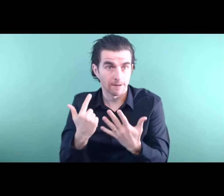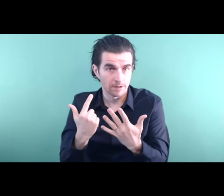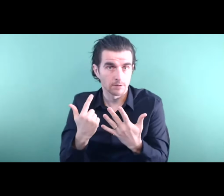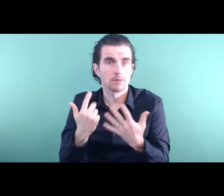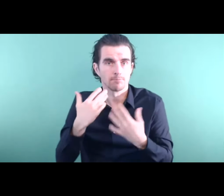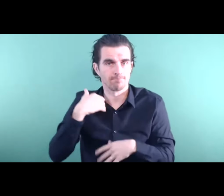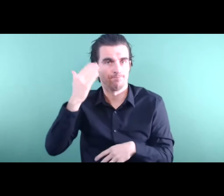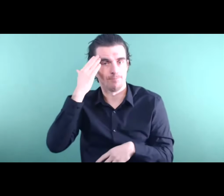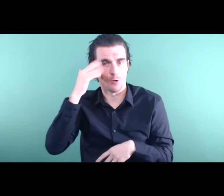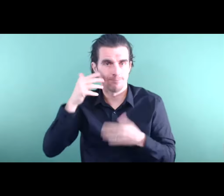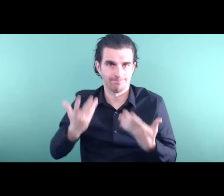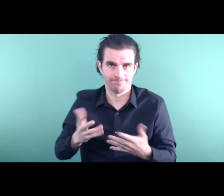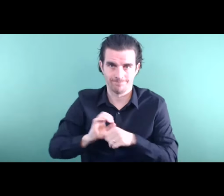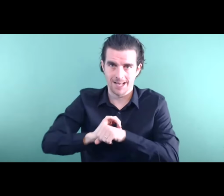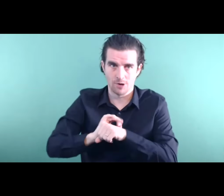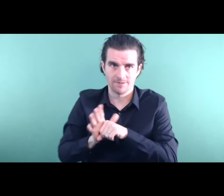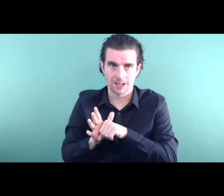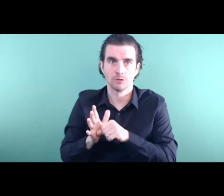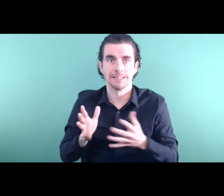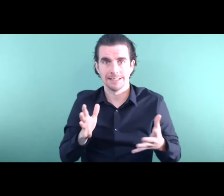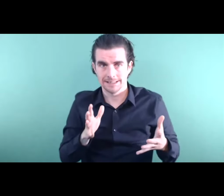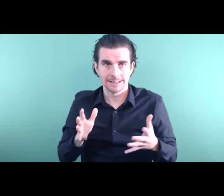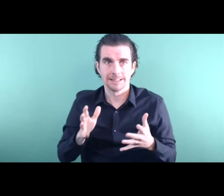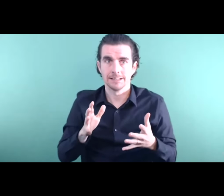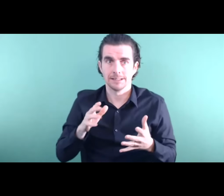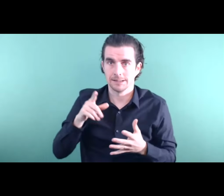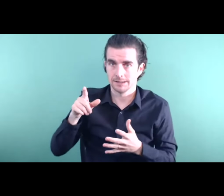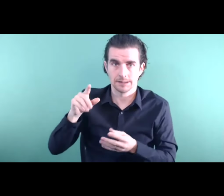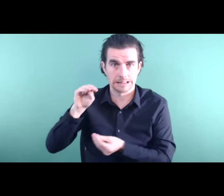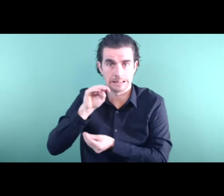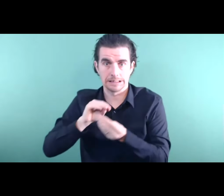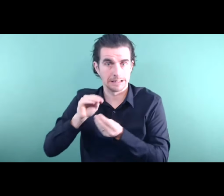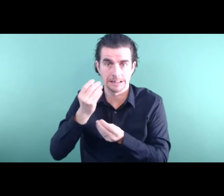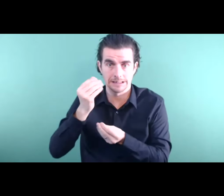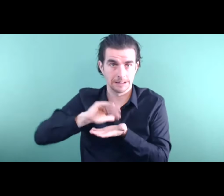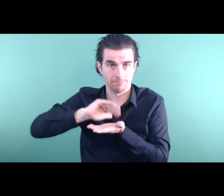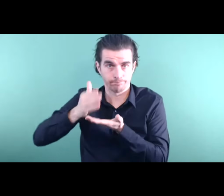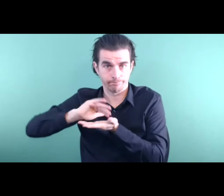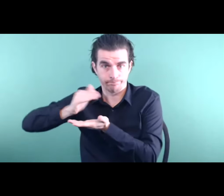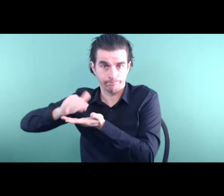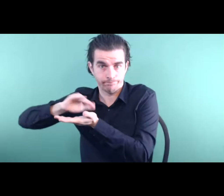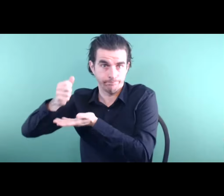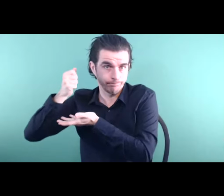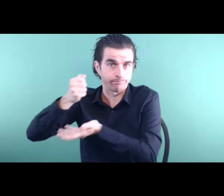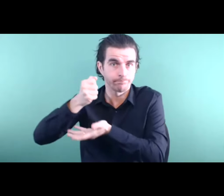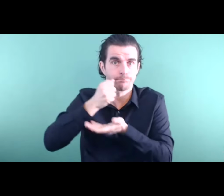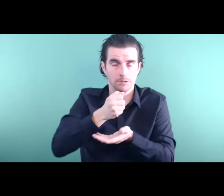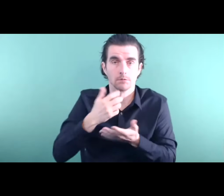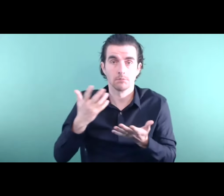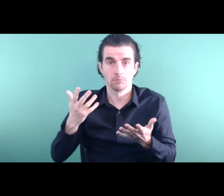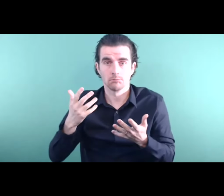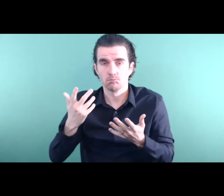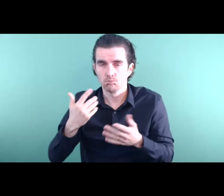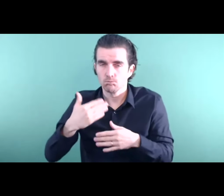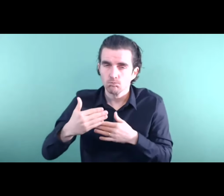So this is the biggest budget in the history of the EU. And without the work of the